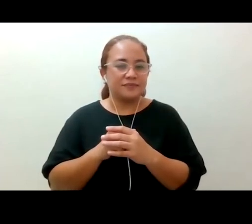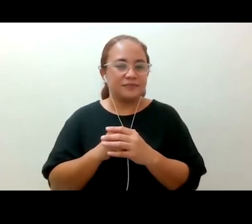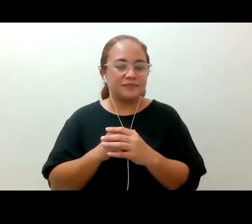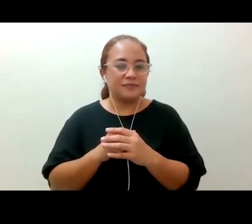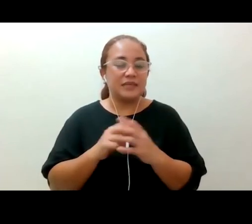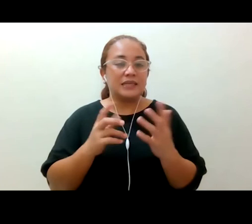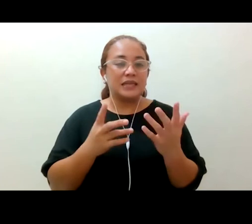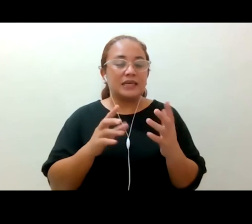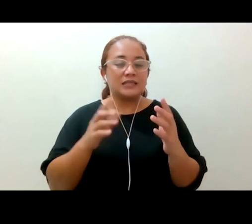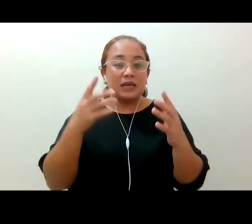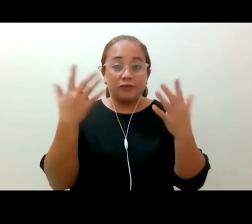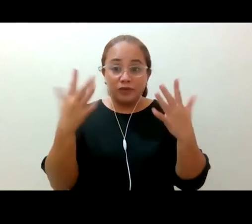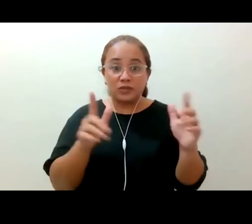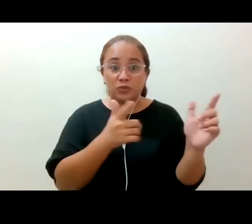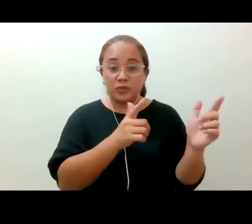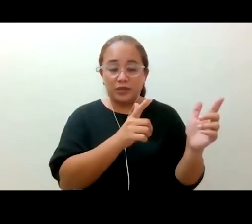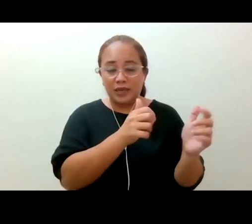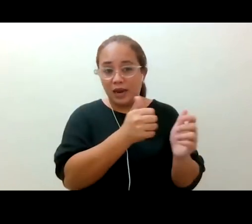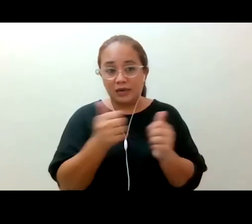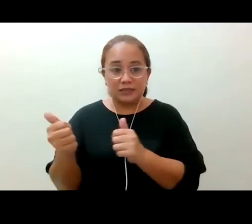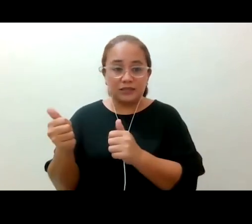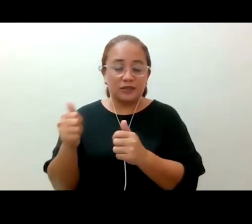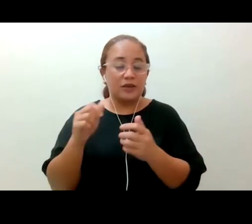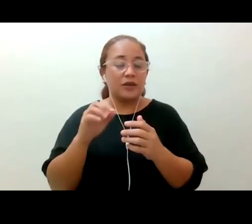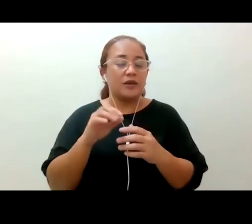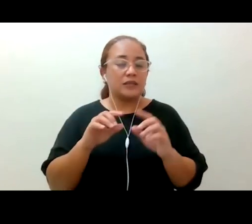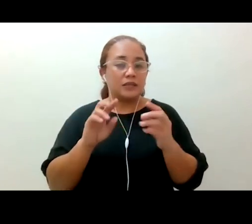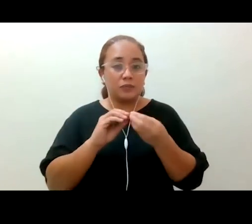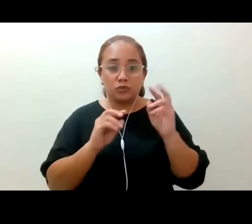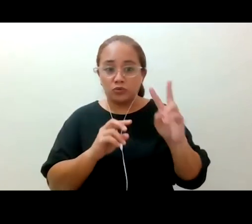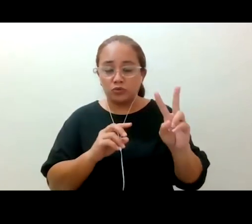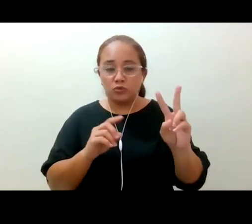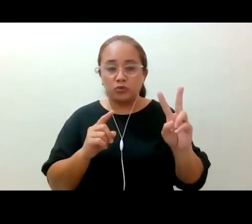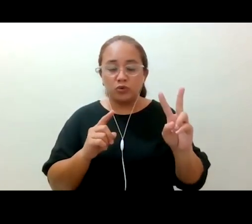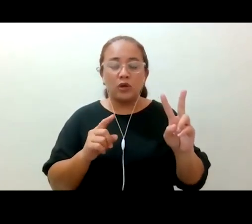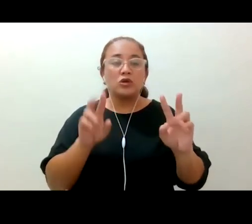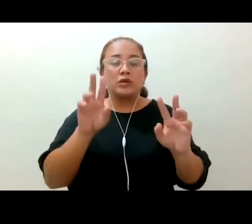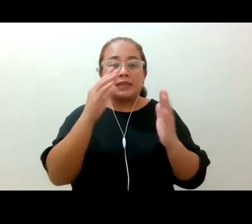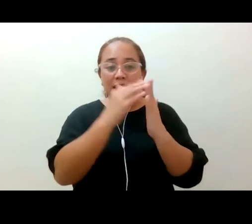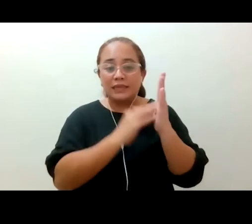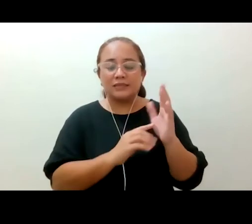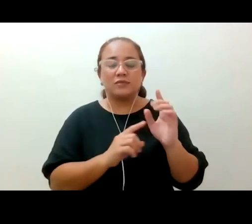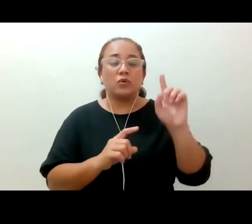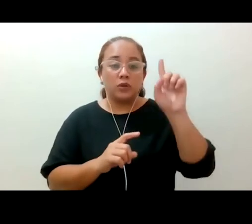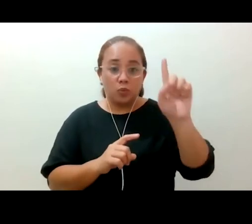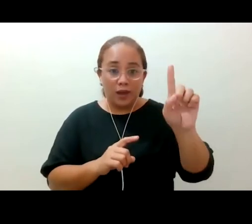And then we organize in figure 2 by listing only the one-handed signs.